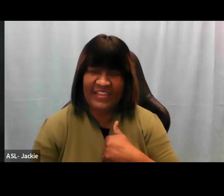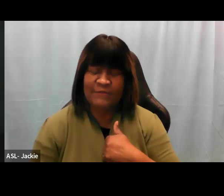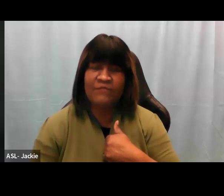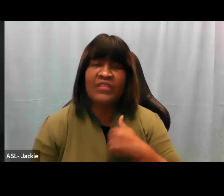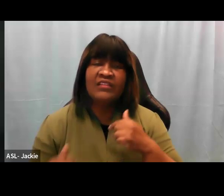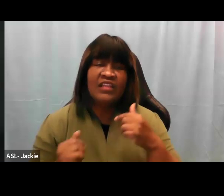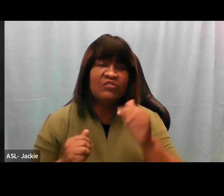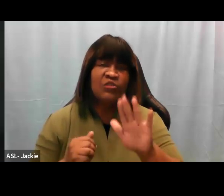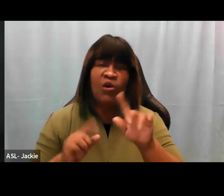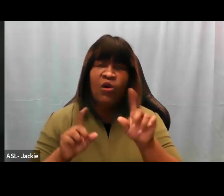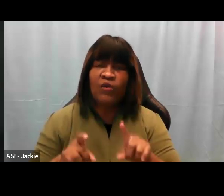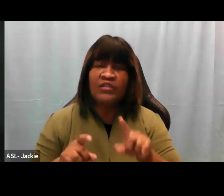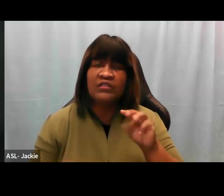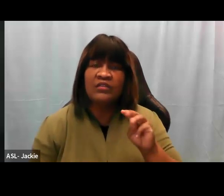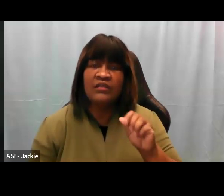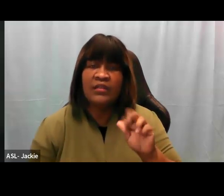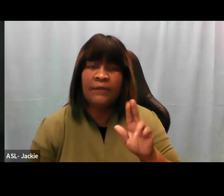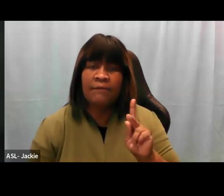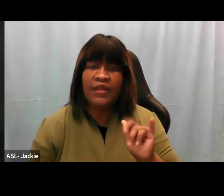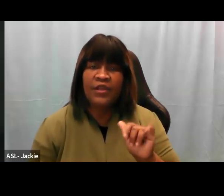your questions at